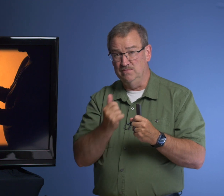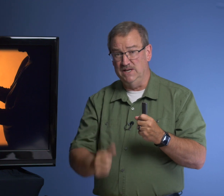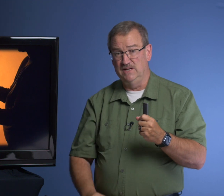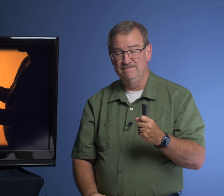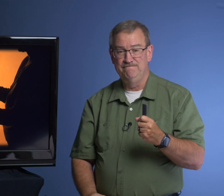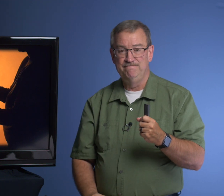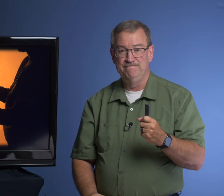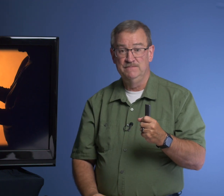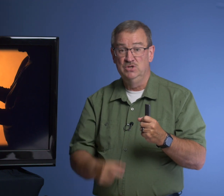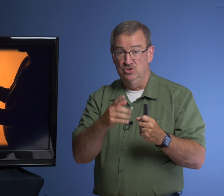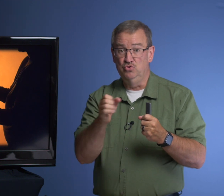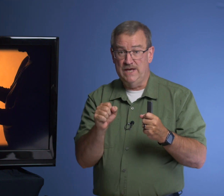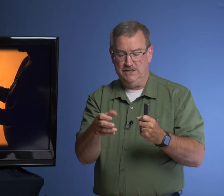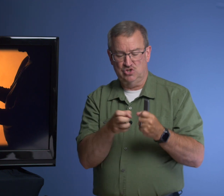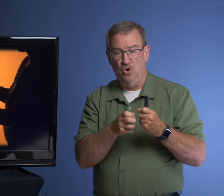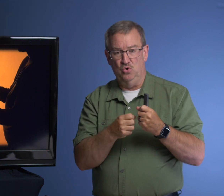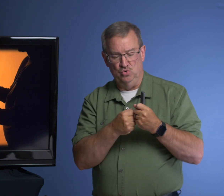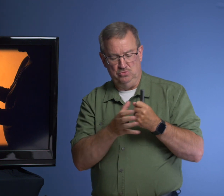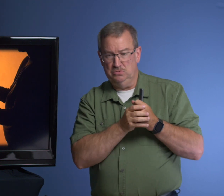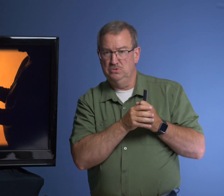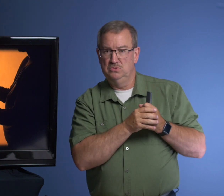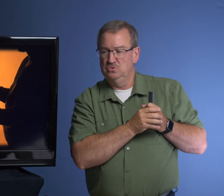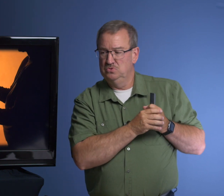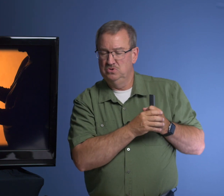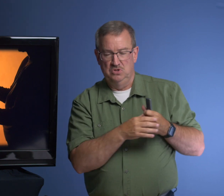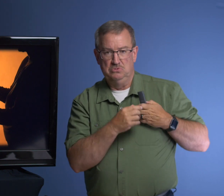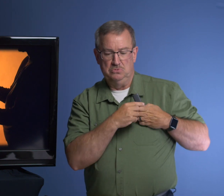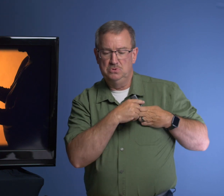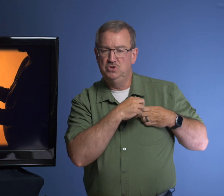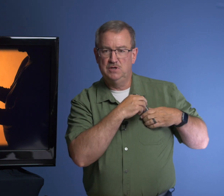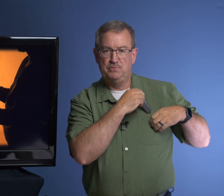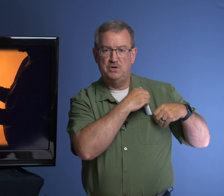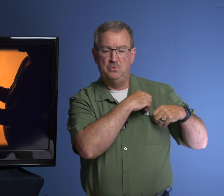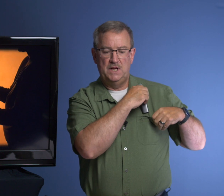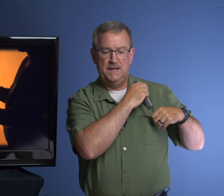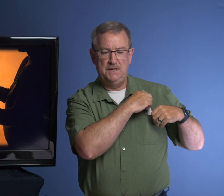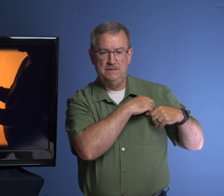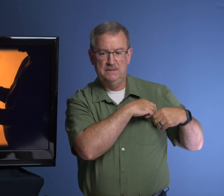make. You can just hold, you can put it away.